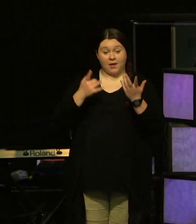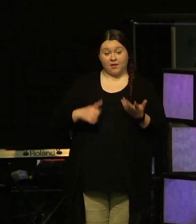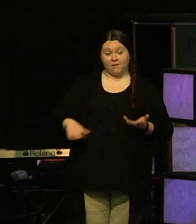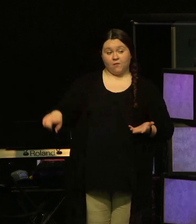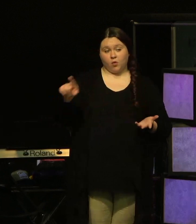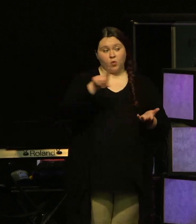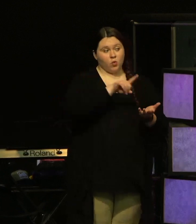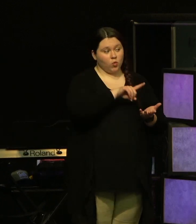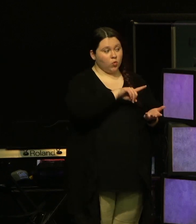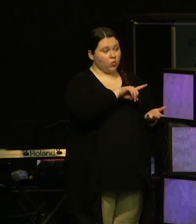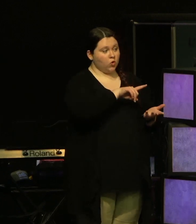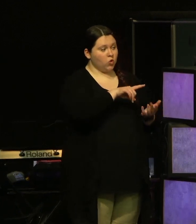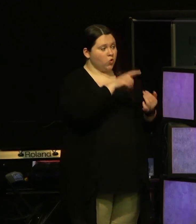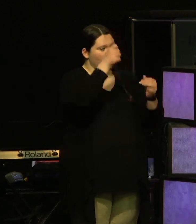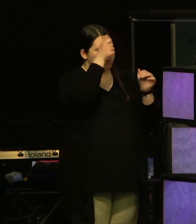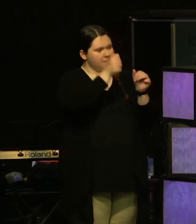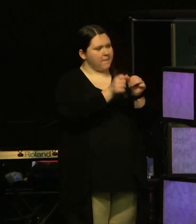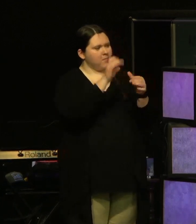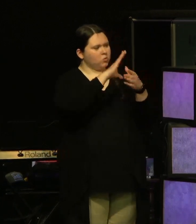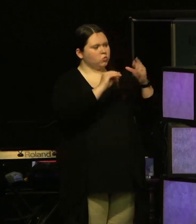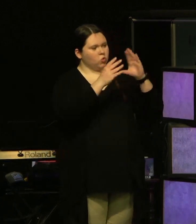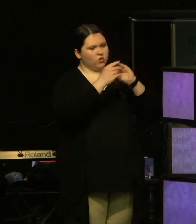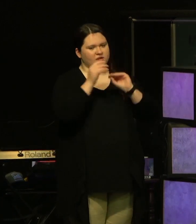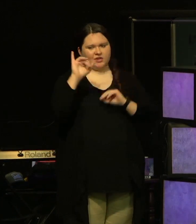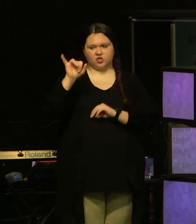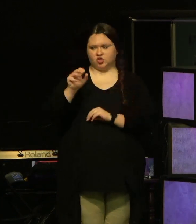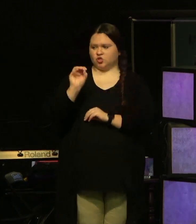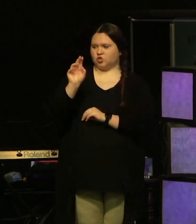remember, how many of you remember the story of Jonah